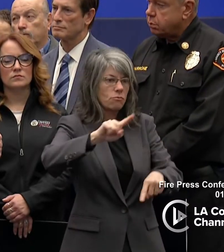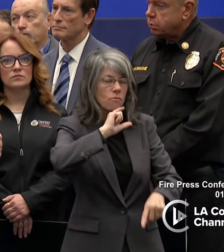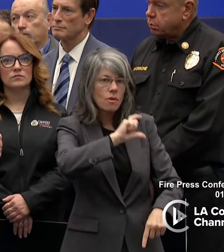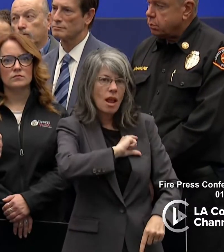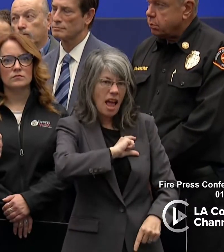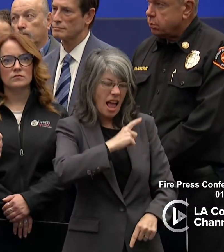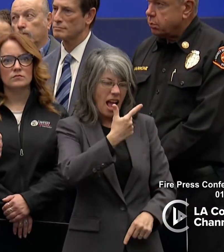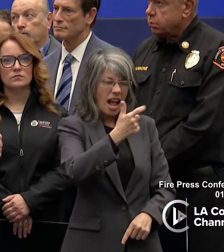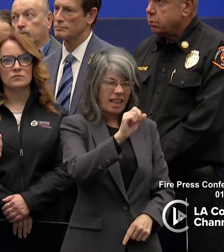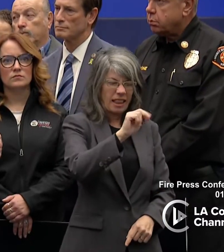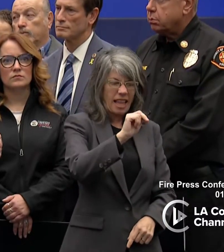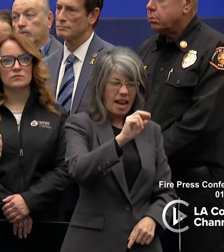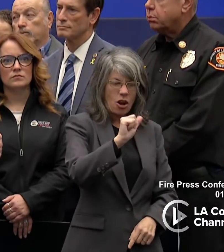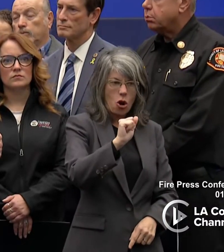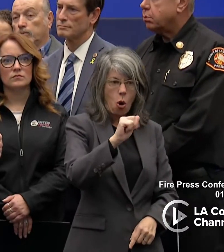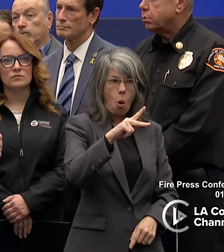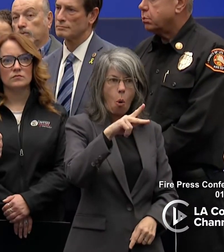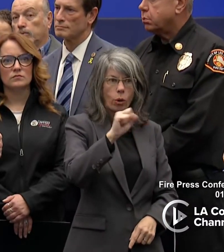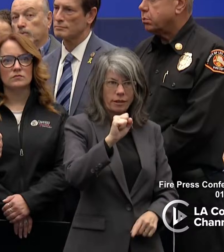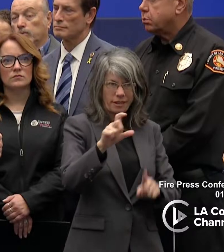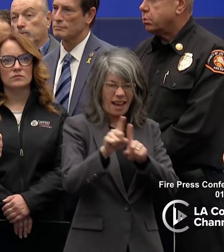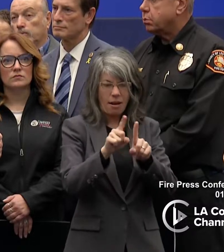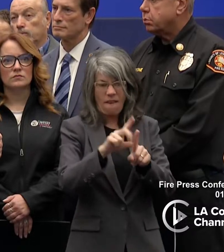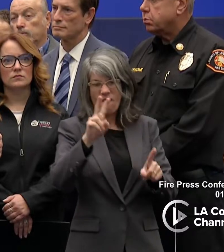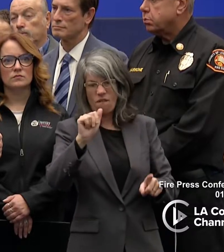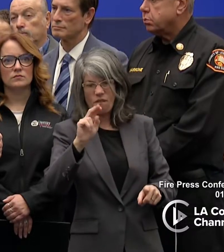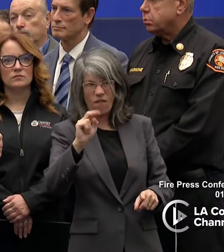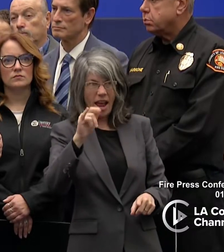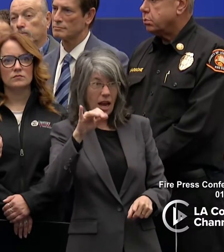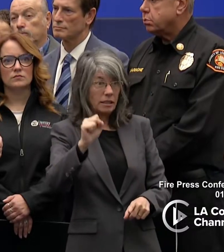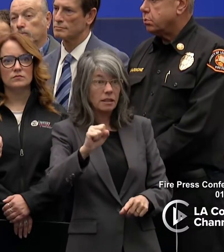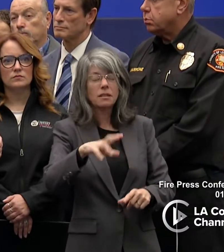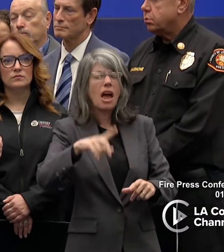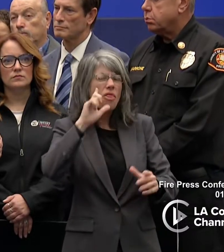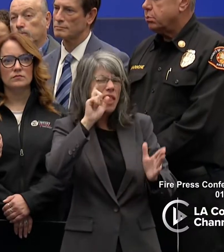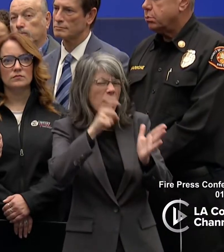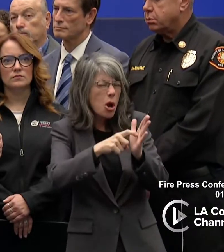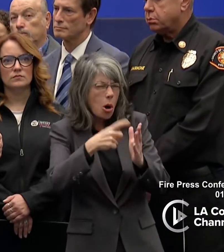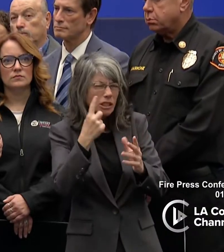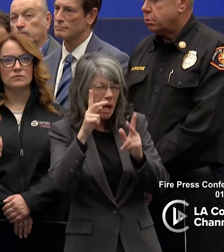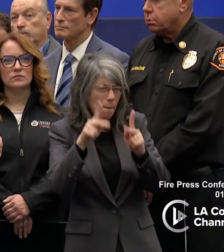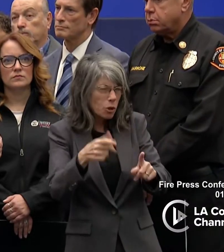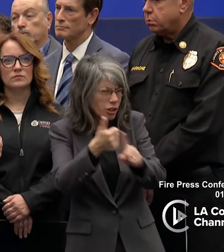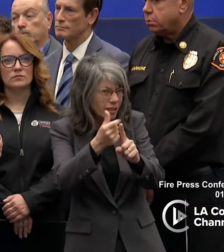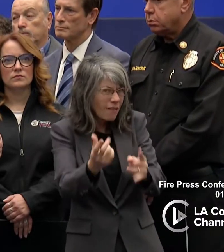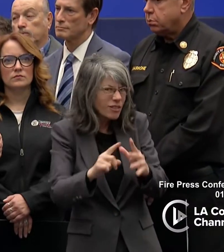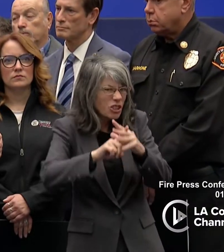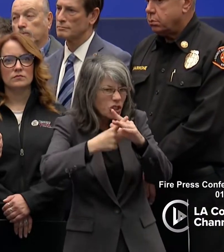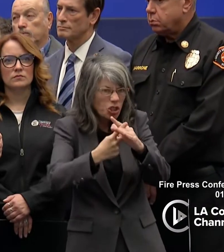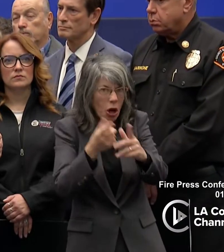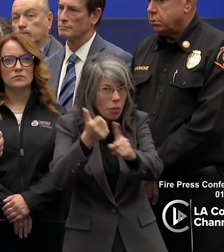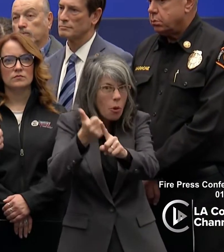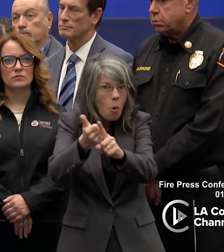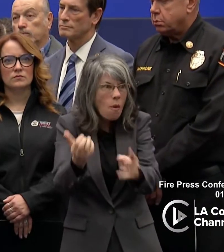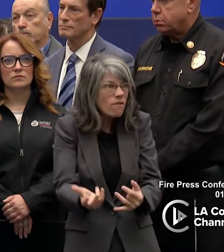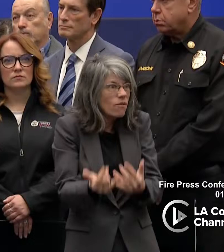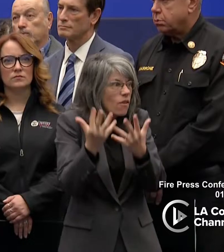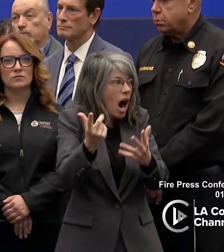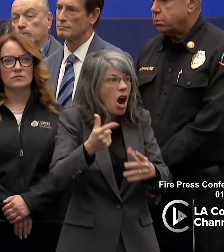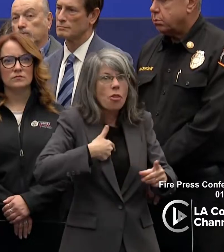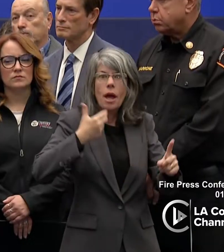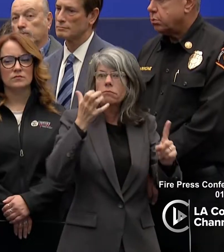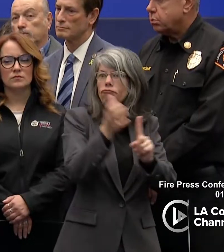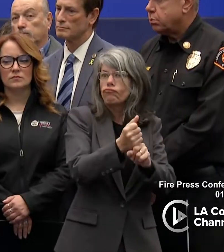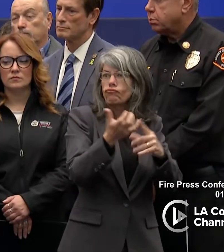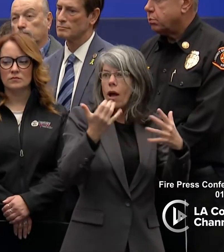Oaks and Van Nuys Boulevard, where a citizen had detained a possible arson suspect. Upon arrival, officers took the suspect into custody,